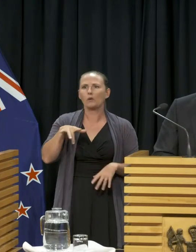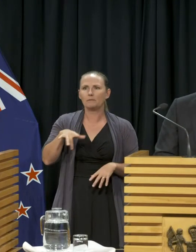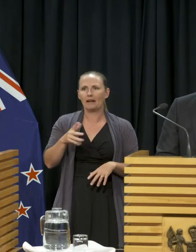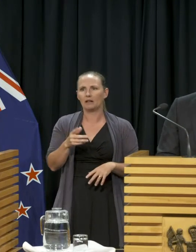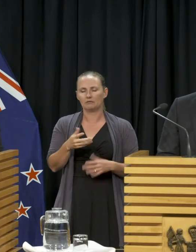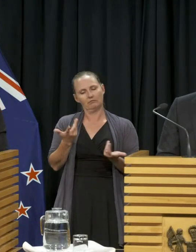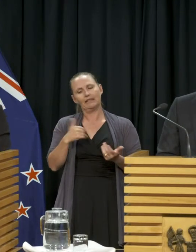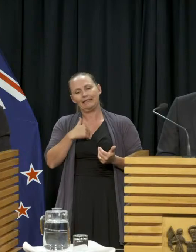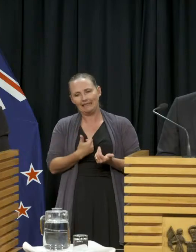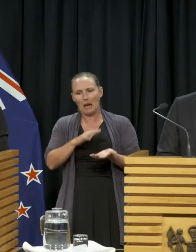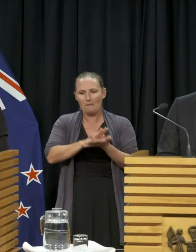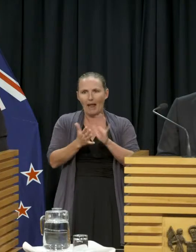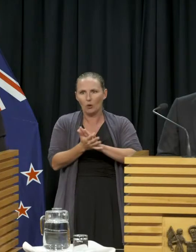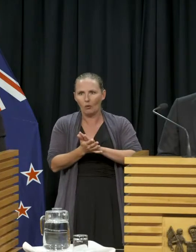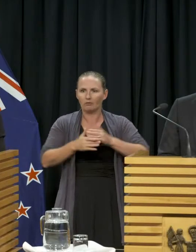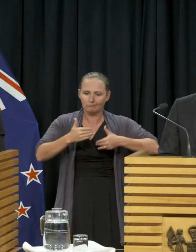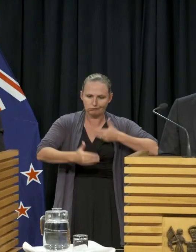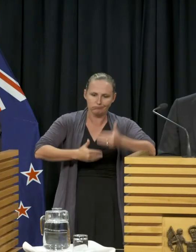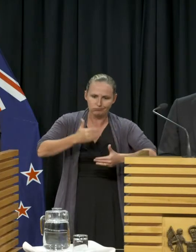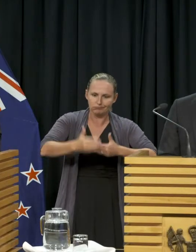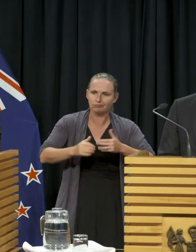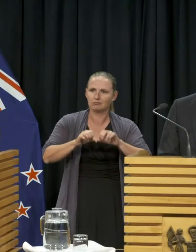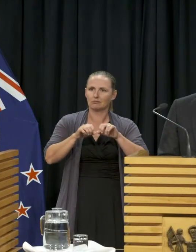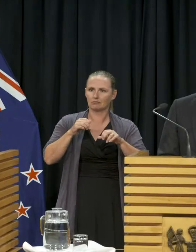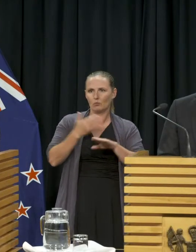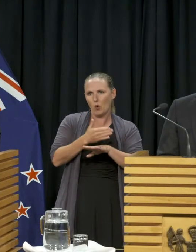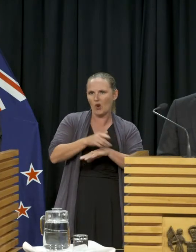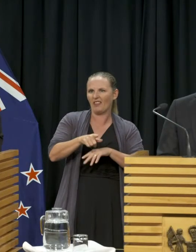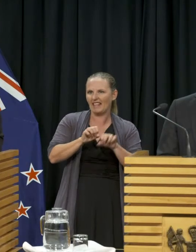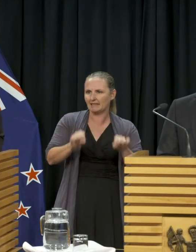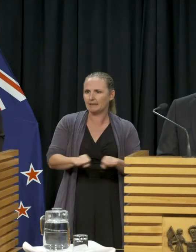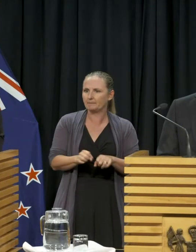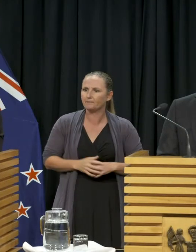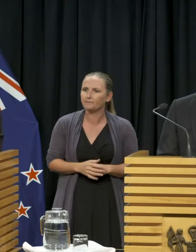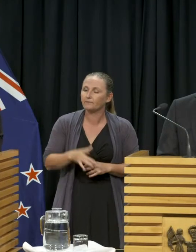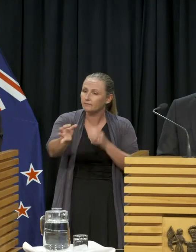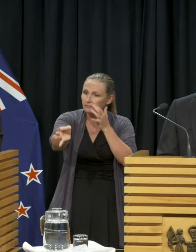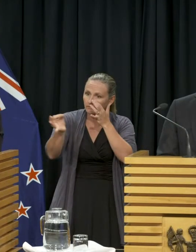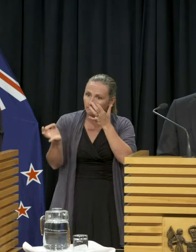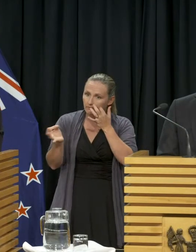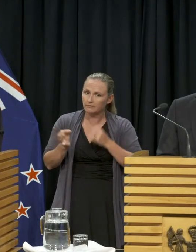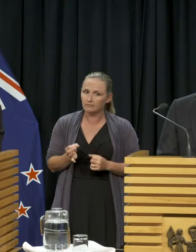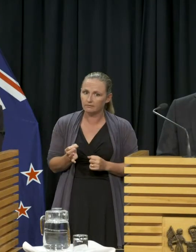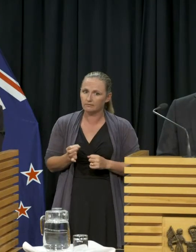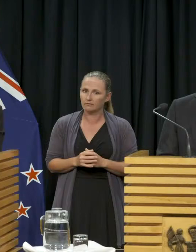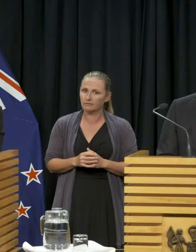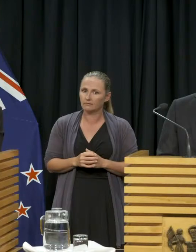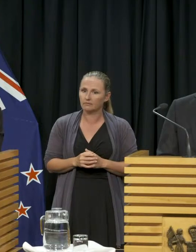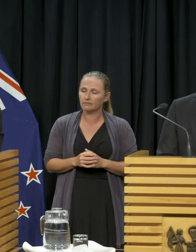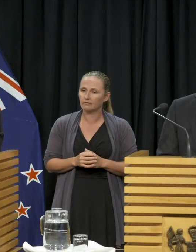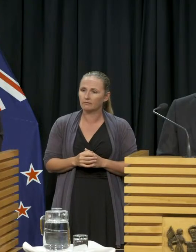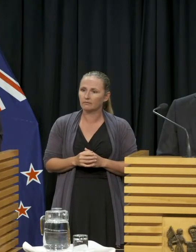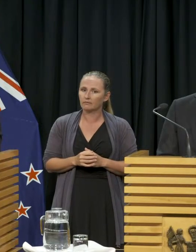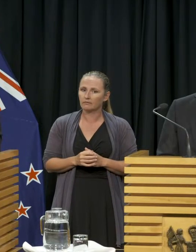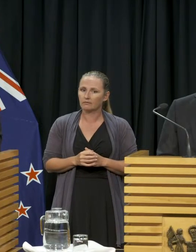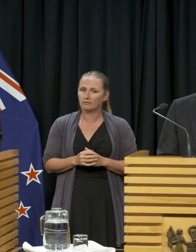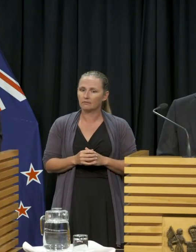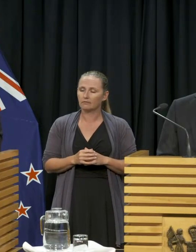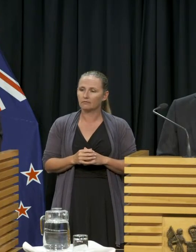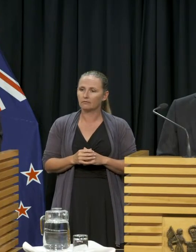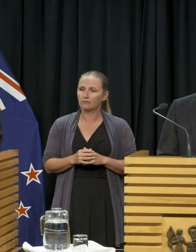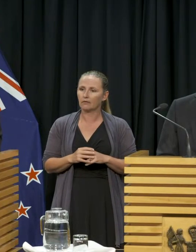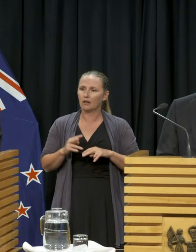reconciliation. Okay, I'll give you the last one and then I'll come to Benedict. On the surveillance testing, right, Brigadier Jim Bliss today was basically saying,